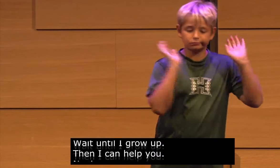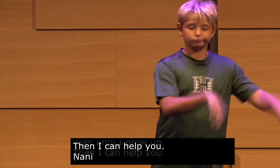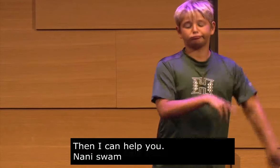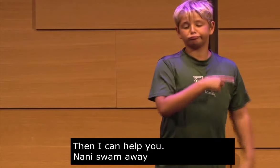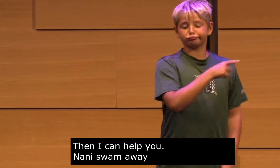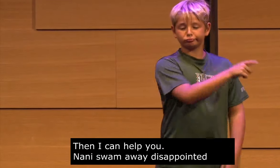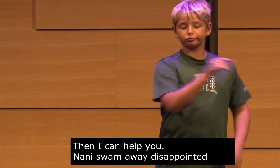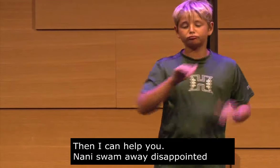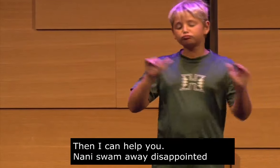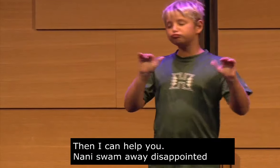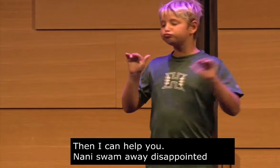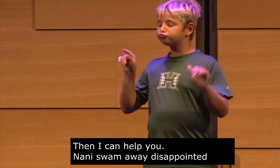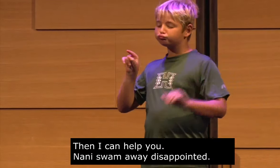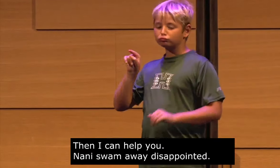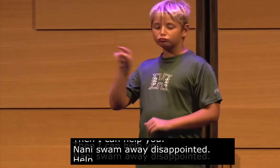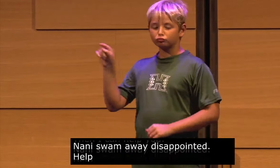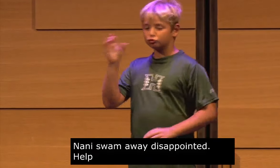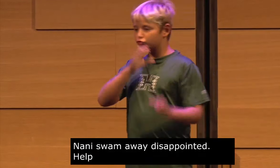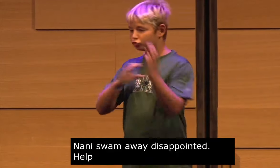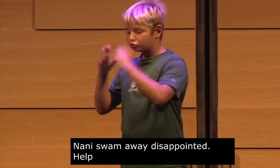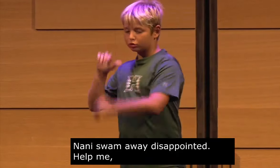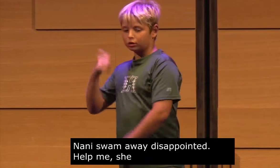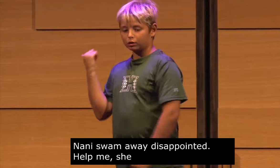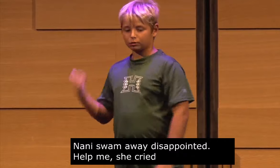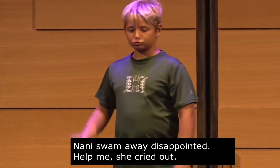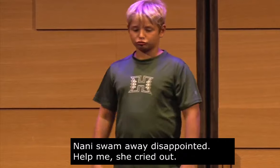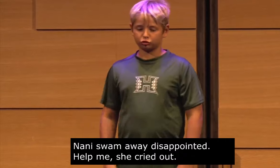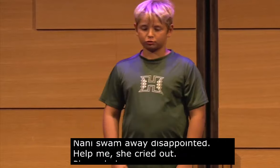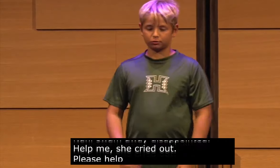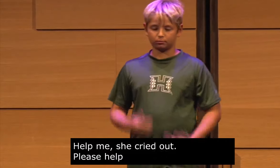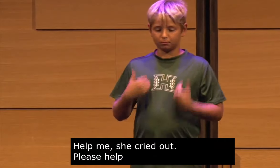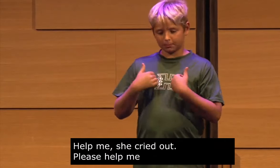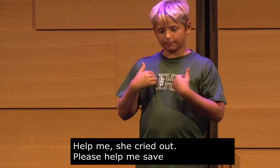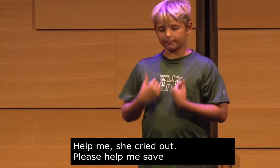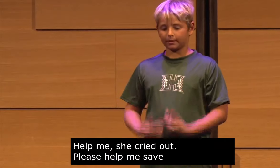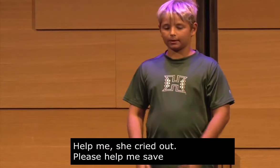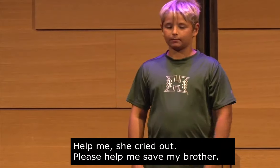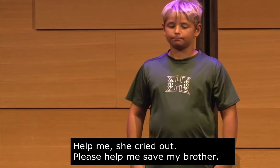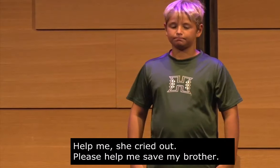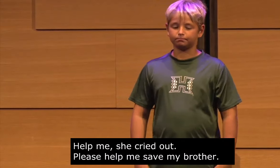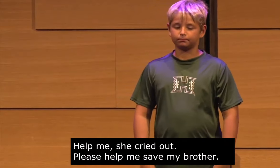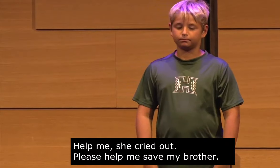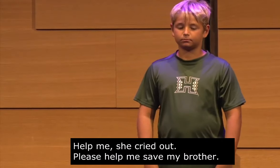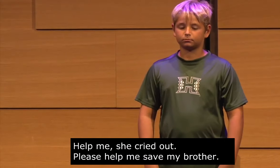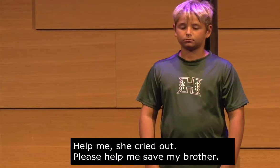Nani swam away, disappointed. Help me, she cried out. Please help me save my brother.